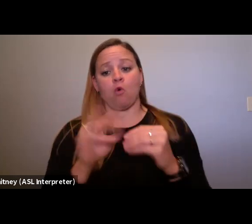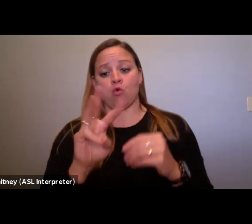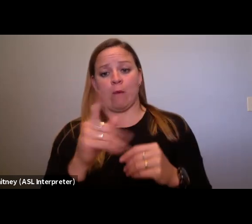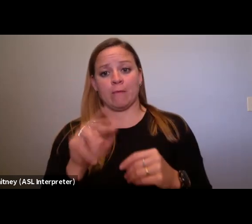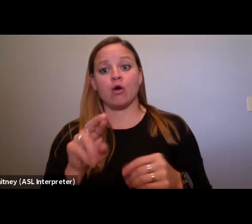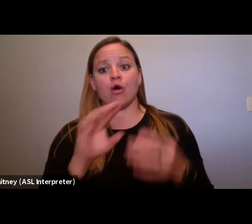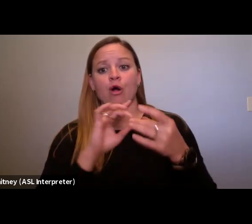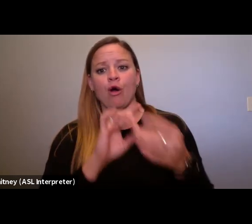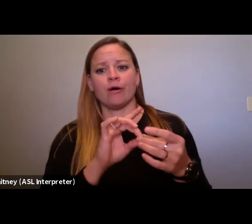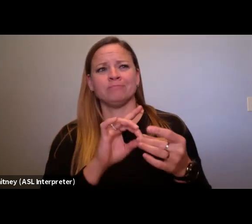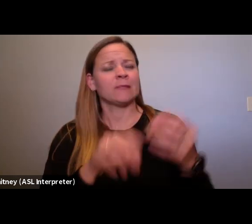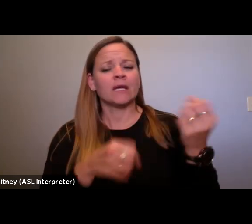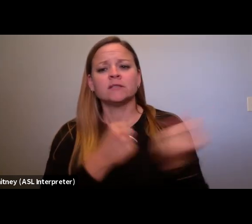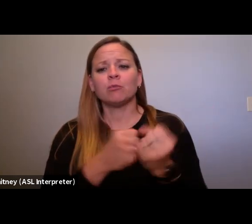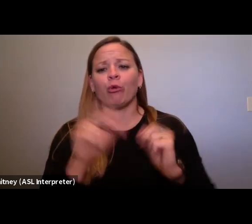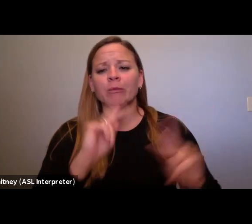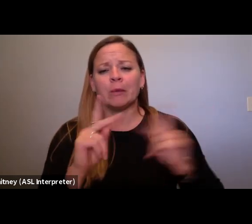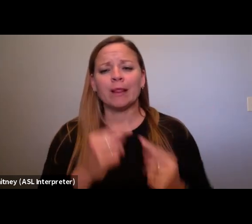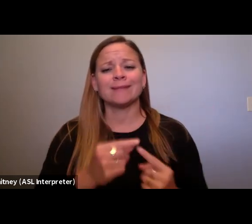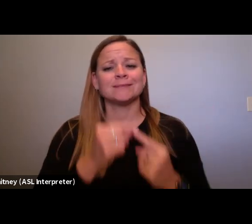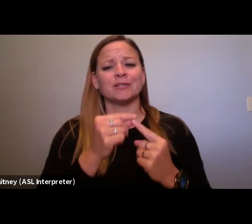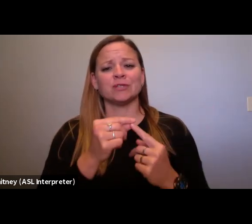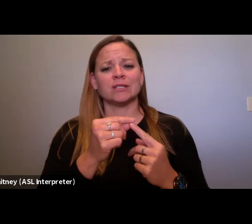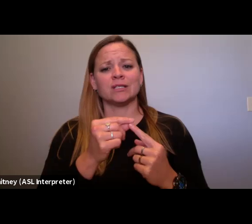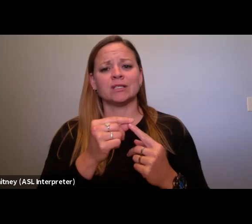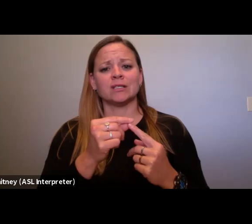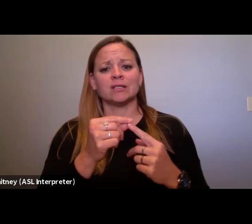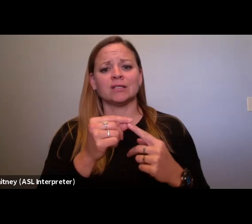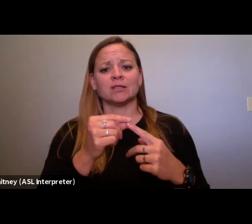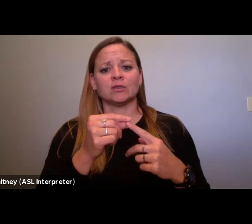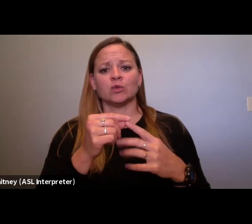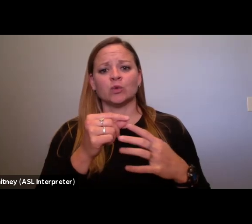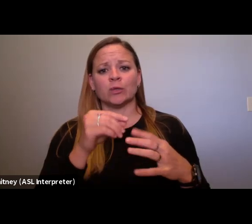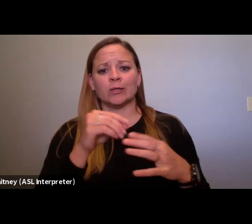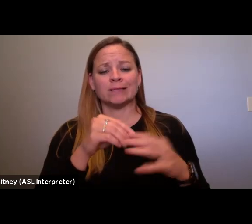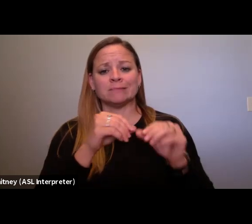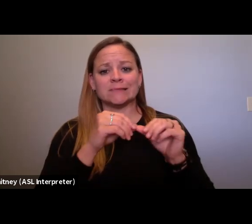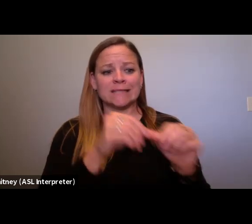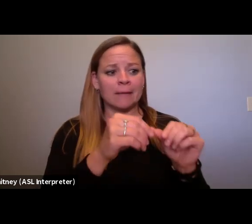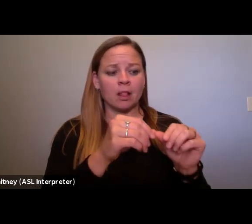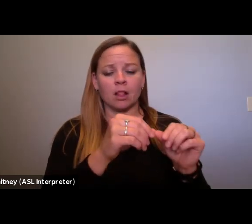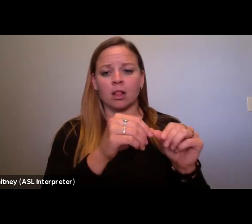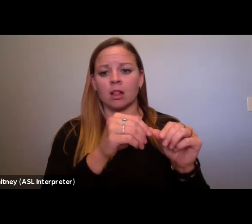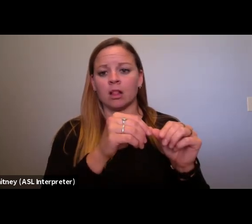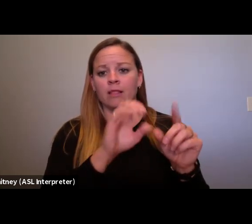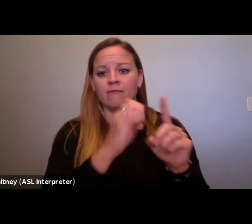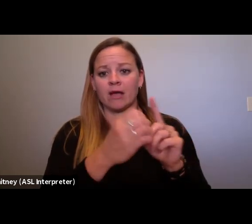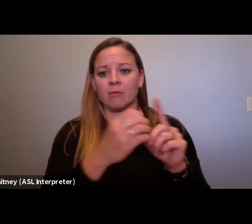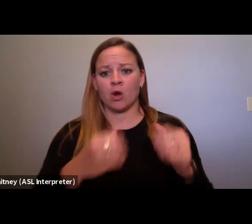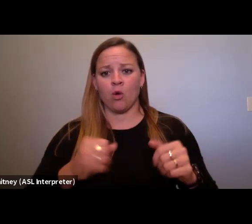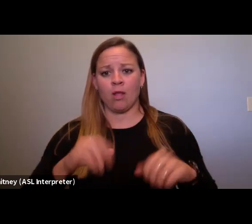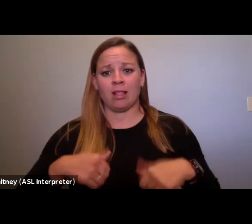on supporting people, especially who are in congregate or in stable environments or living in